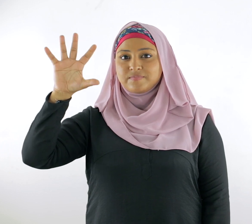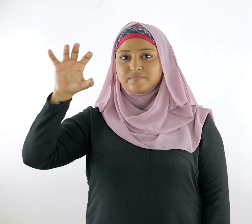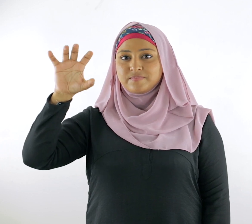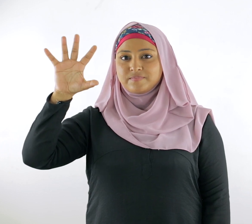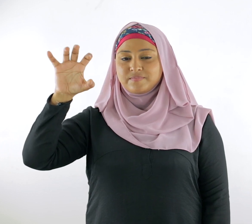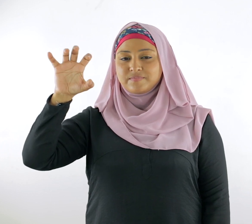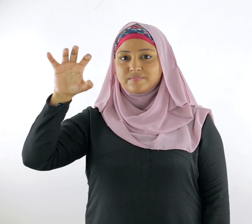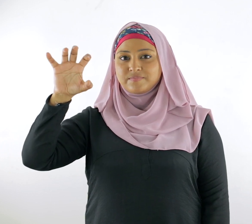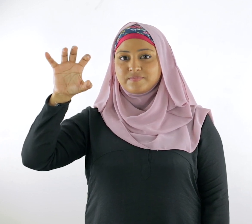15,